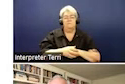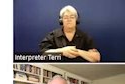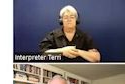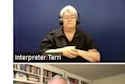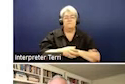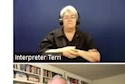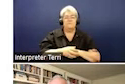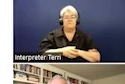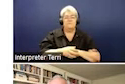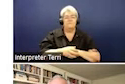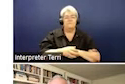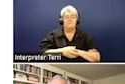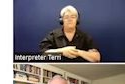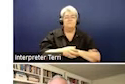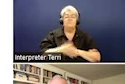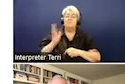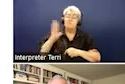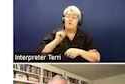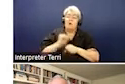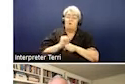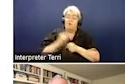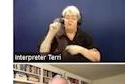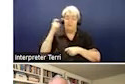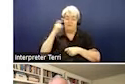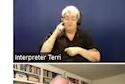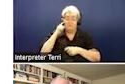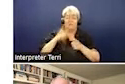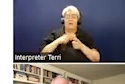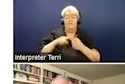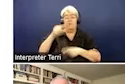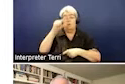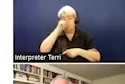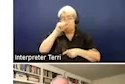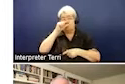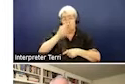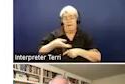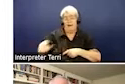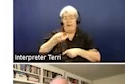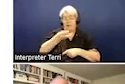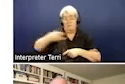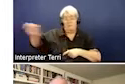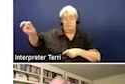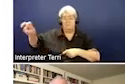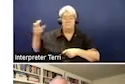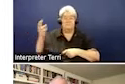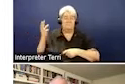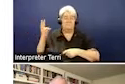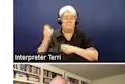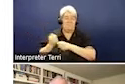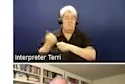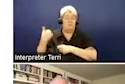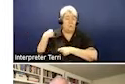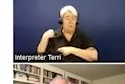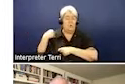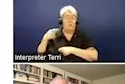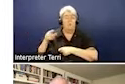When I left government I actually joined Google, what was this now, 6-7 years ago, it was